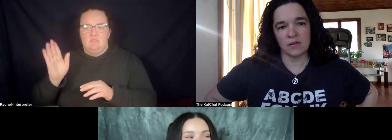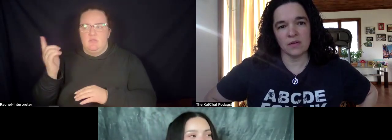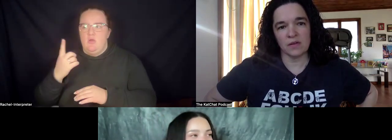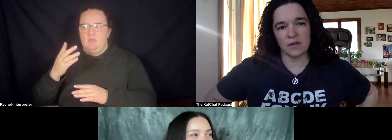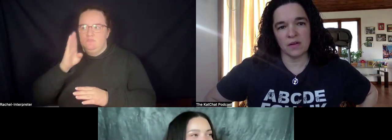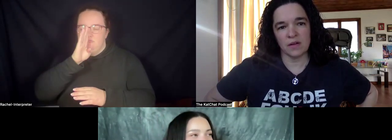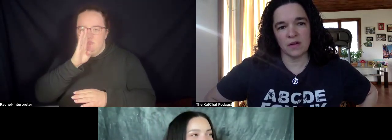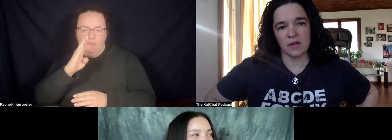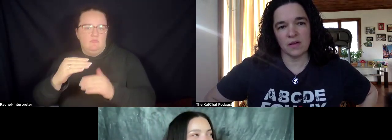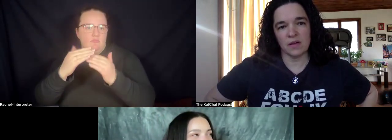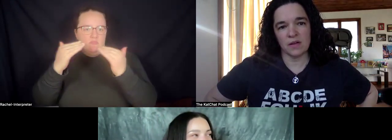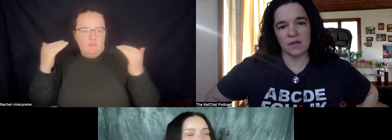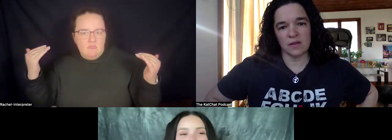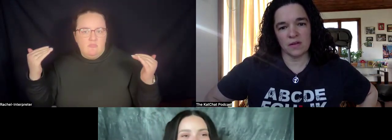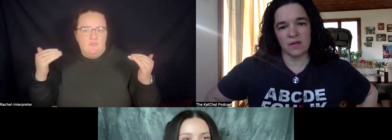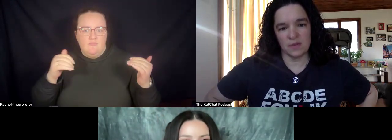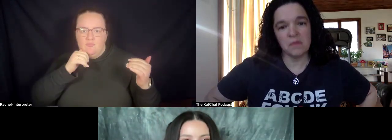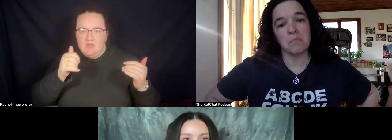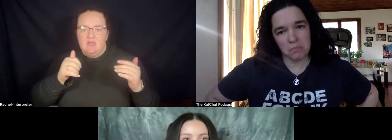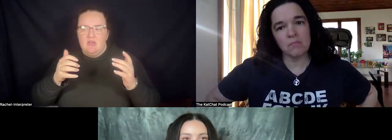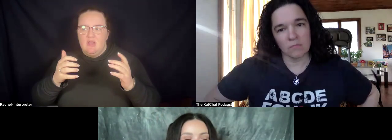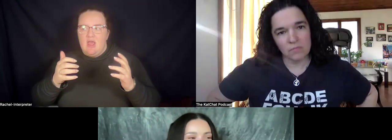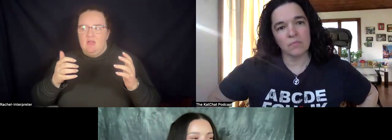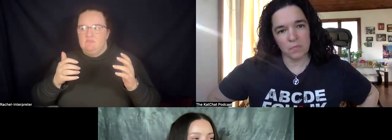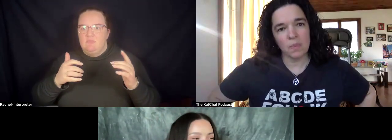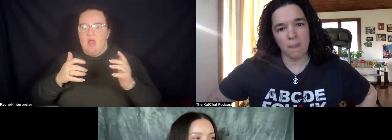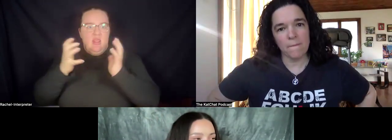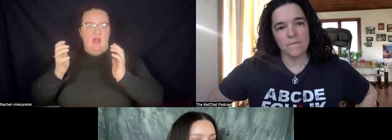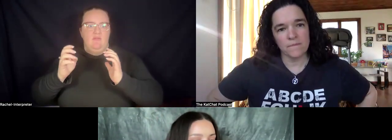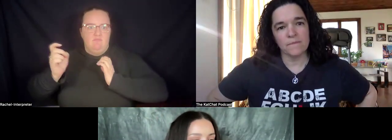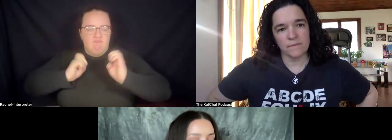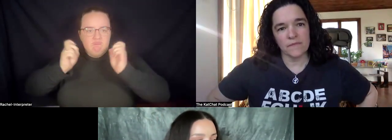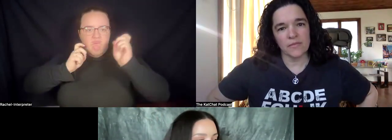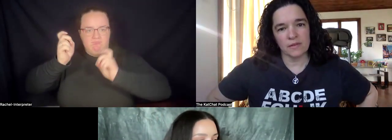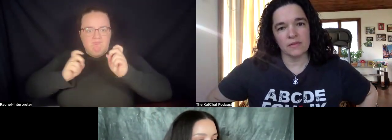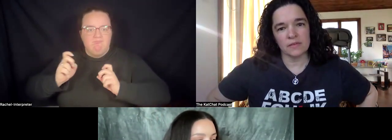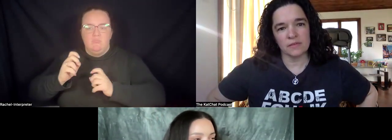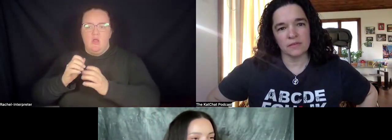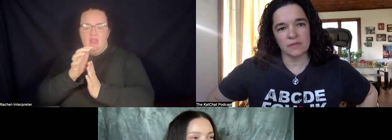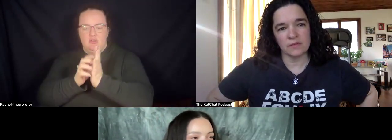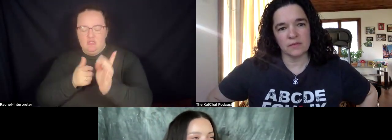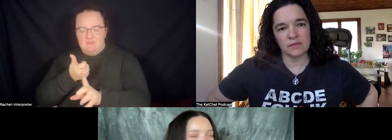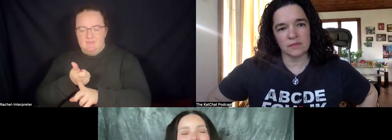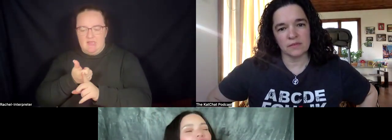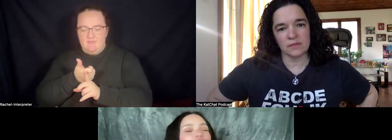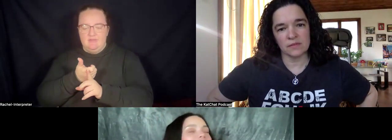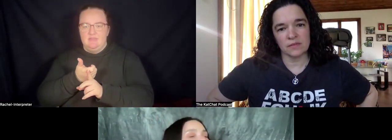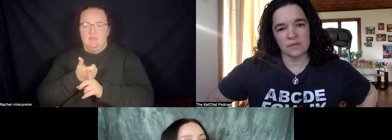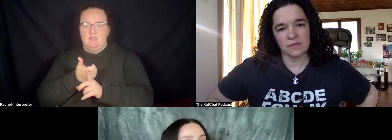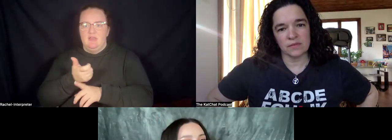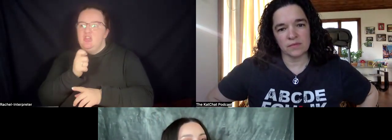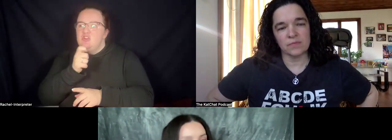stillness and not giving anything away. And the scripts themselves, it's just you don't have to